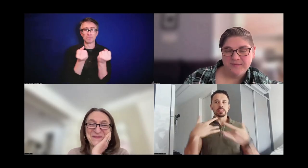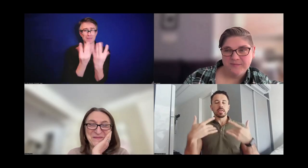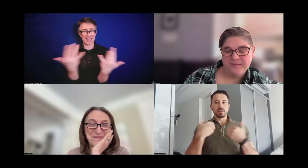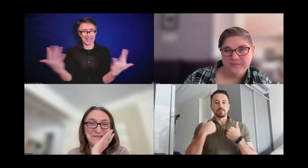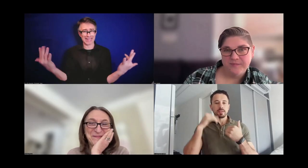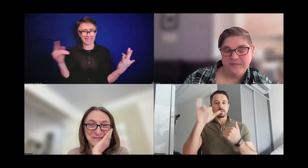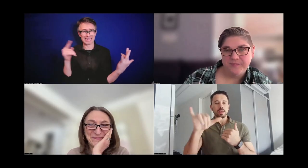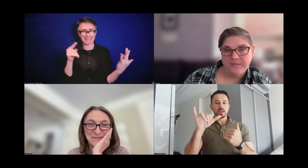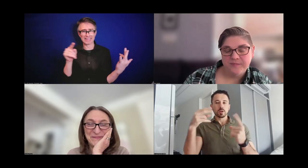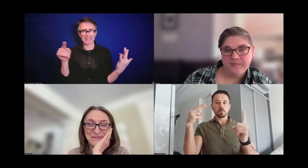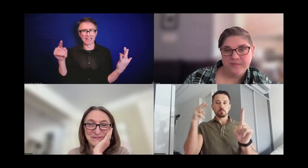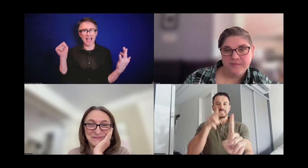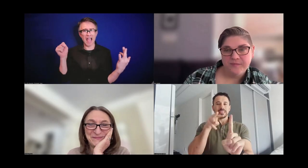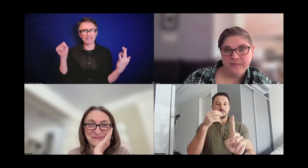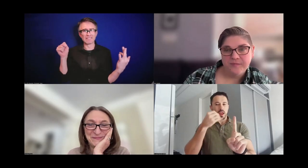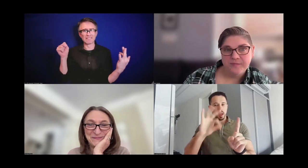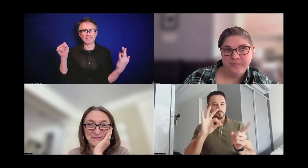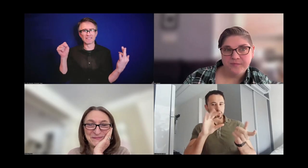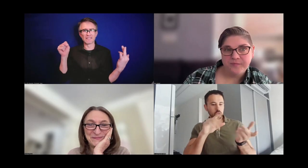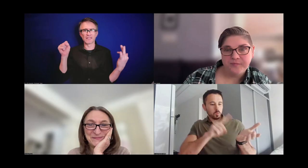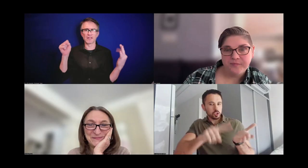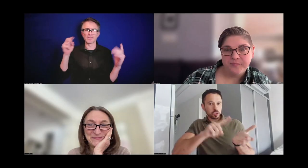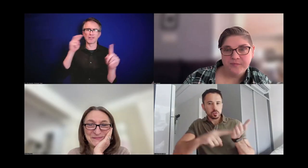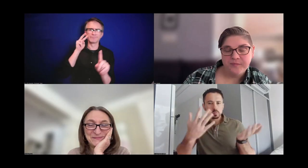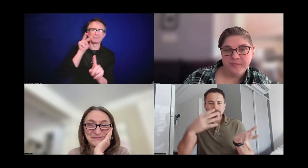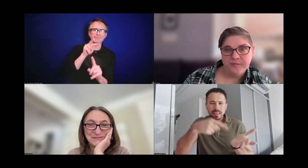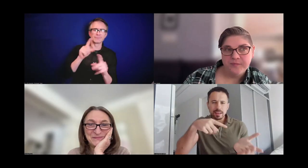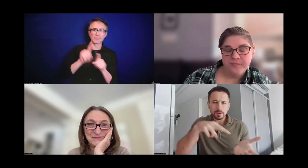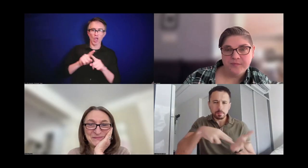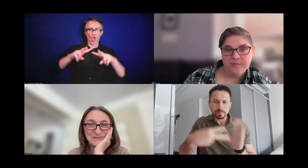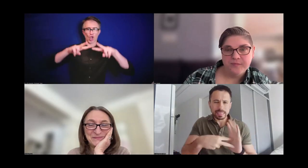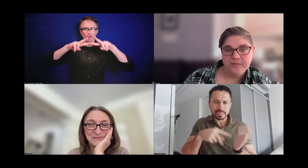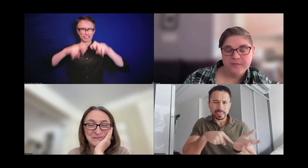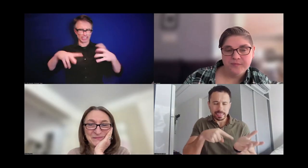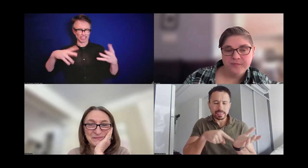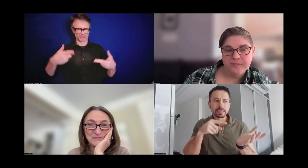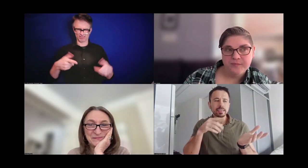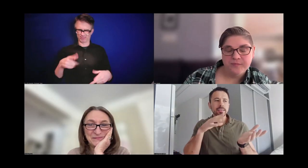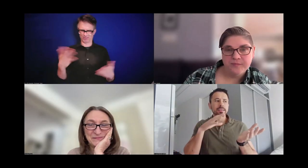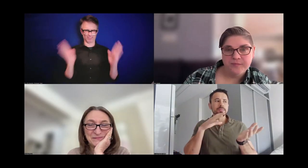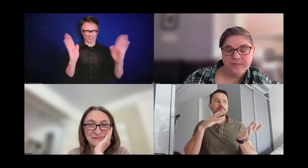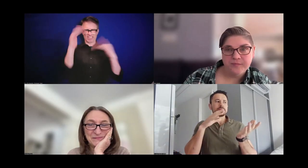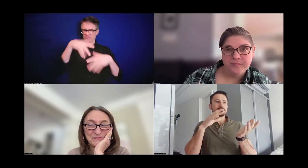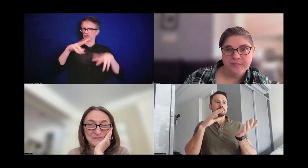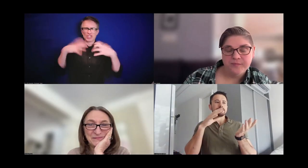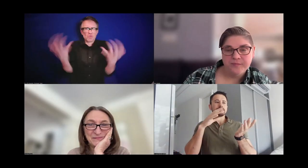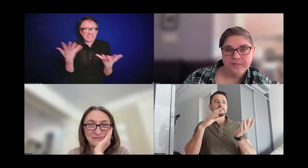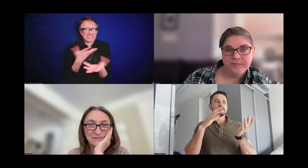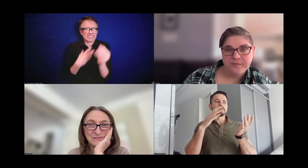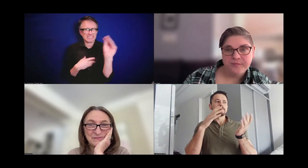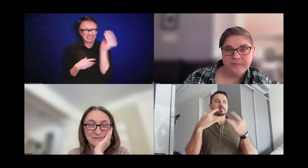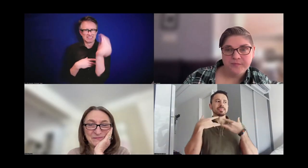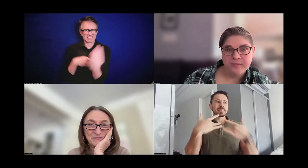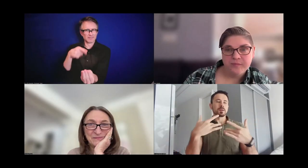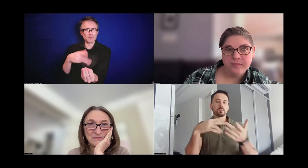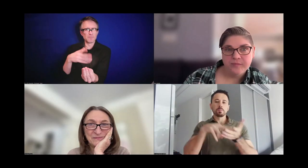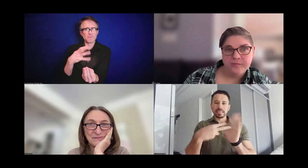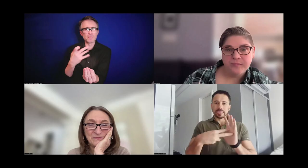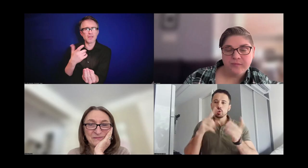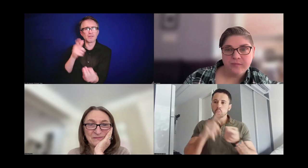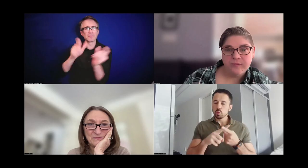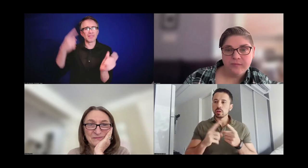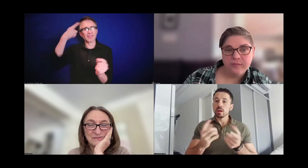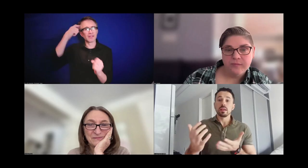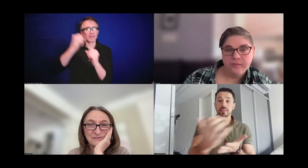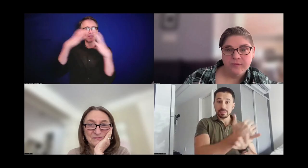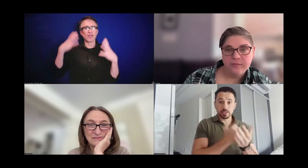So, what I've seen in those 12 years is that oftentimes researchers have this perspective around research and asking